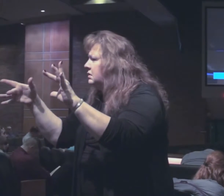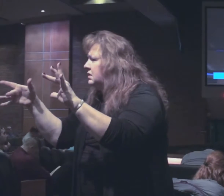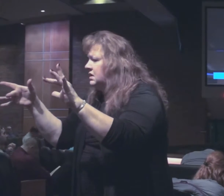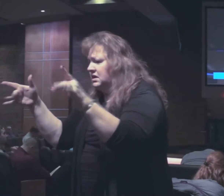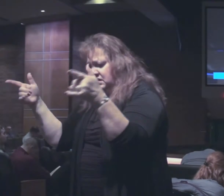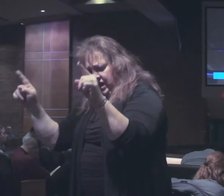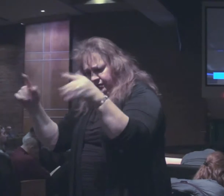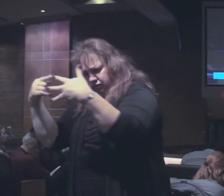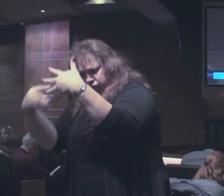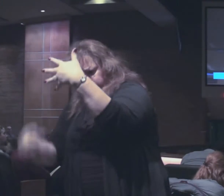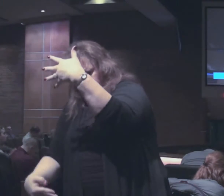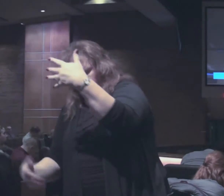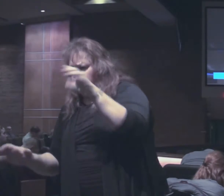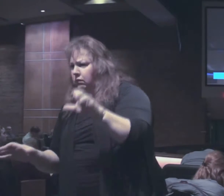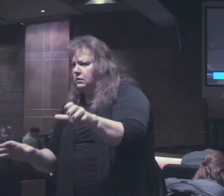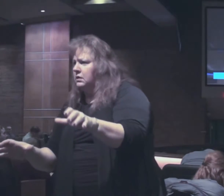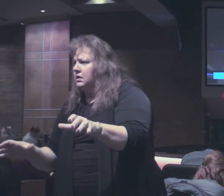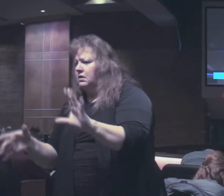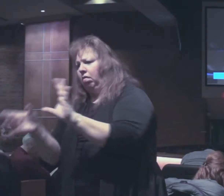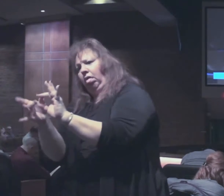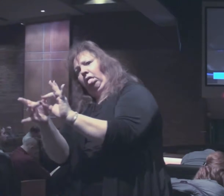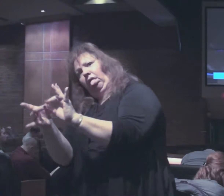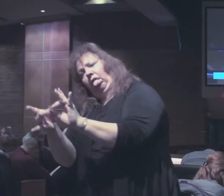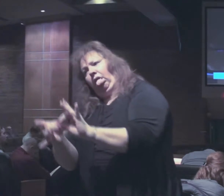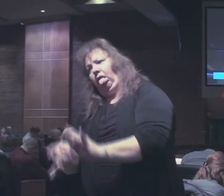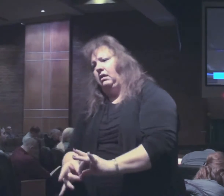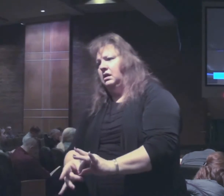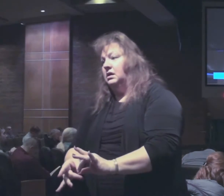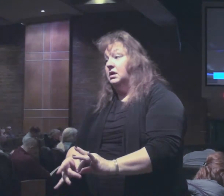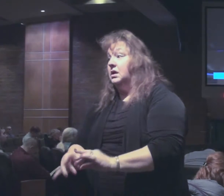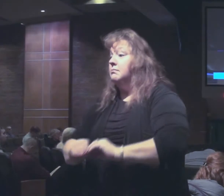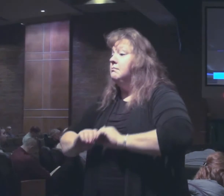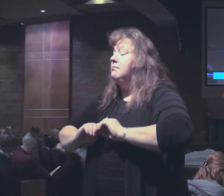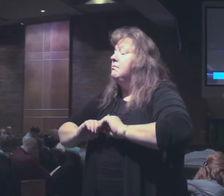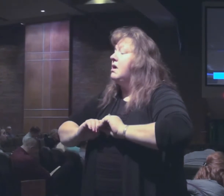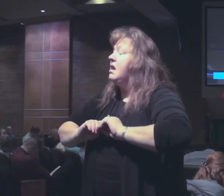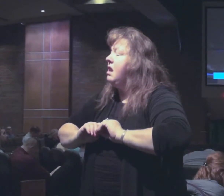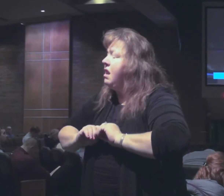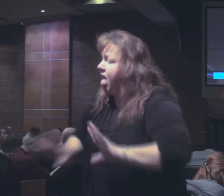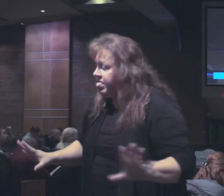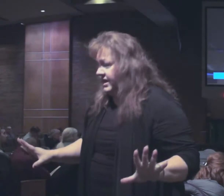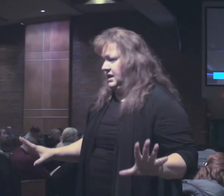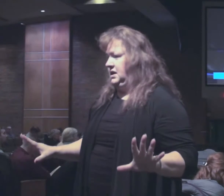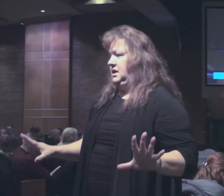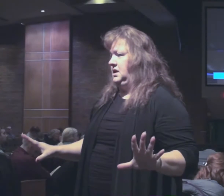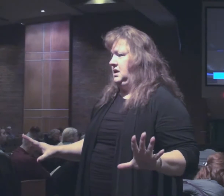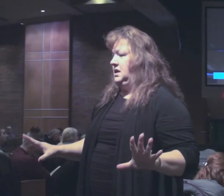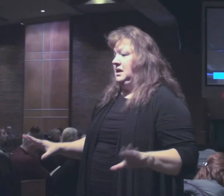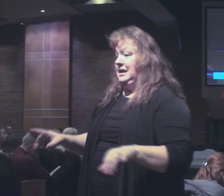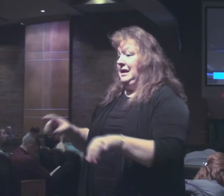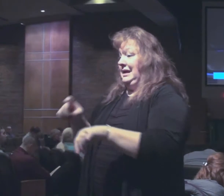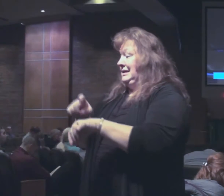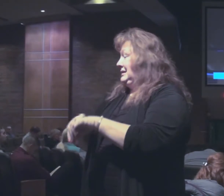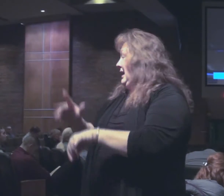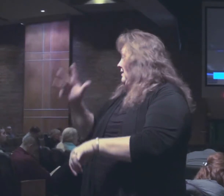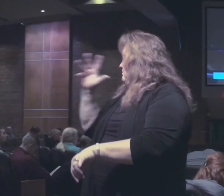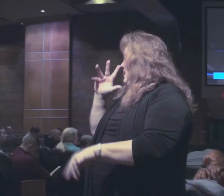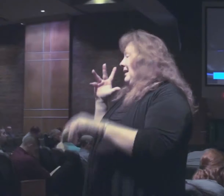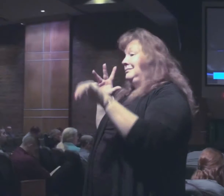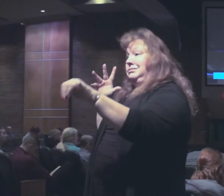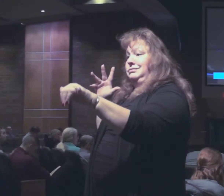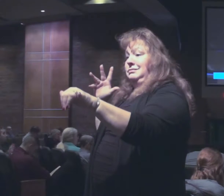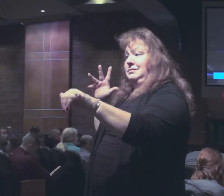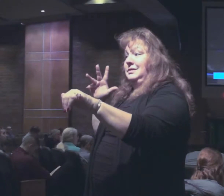done to us. A lot of things can be said about us. Nothing in time and eternity can